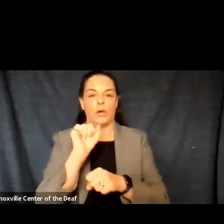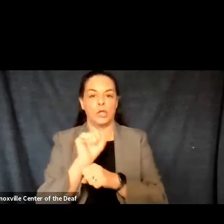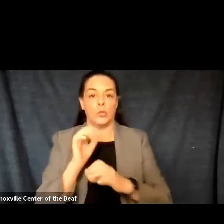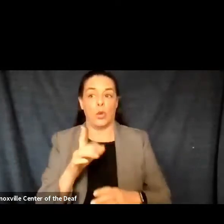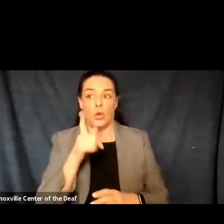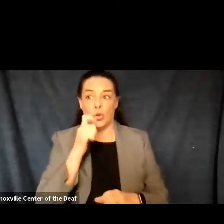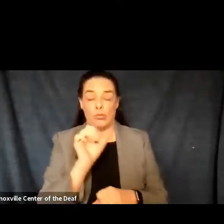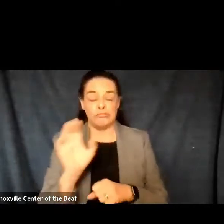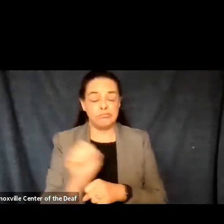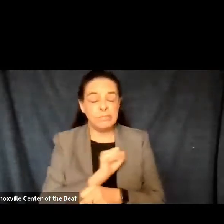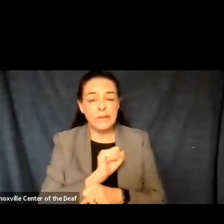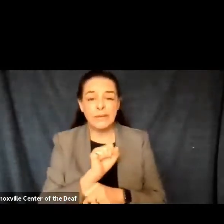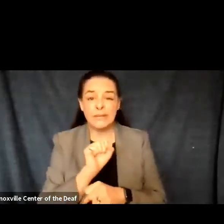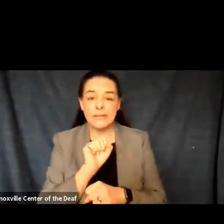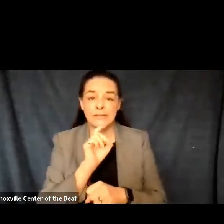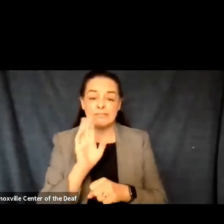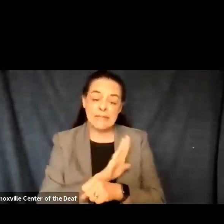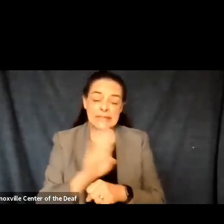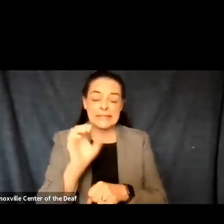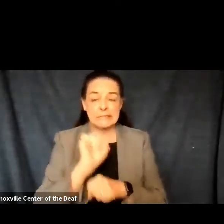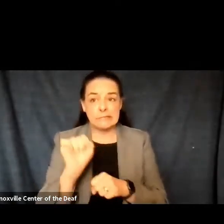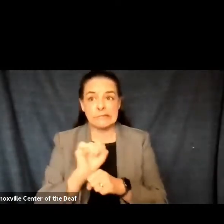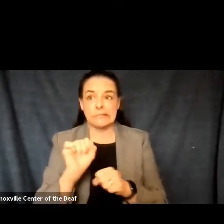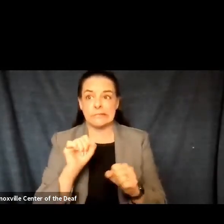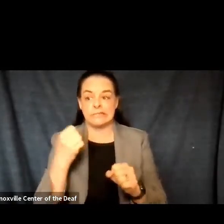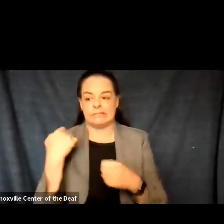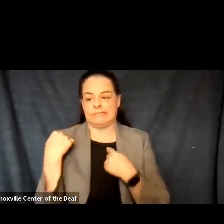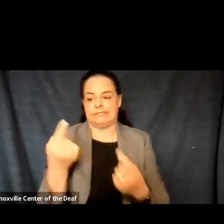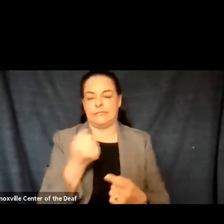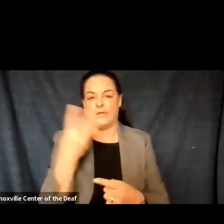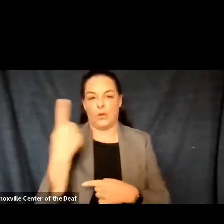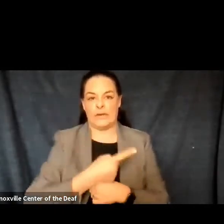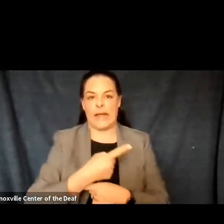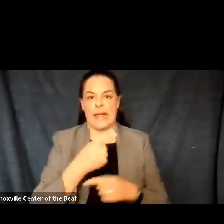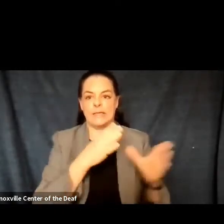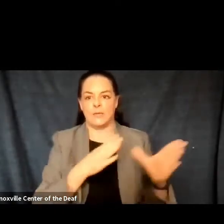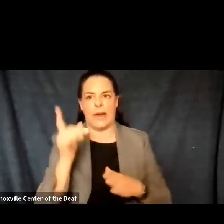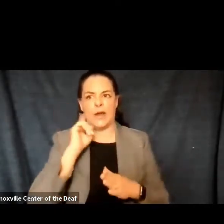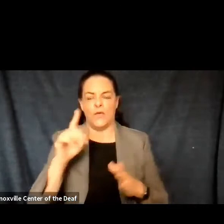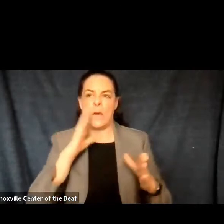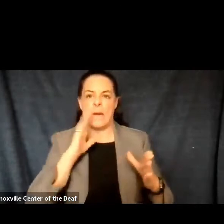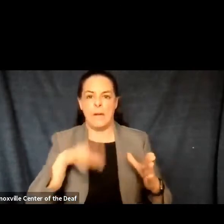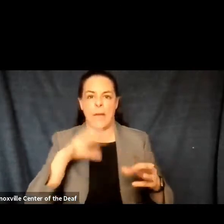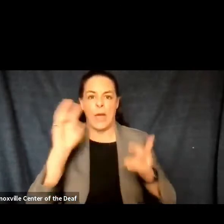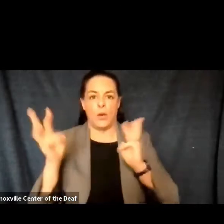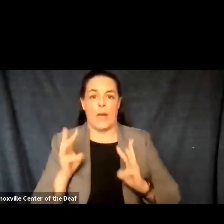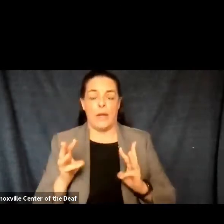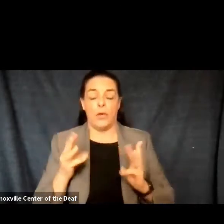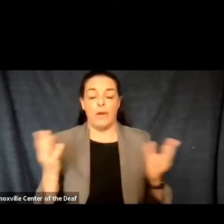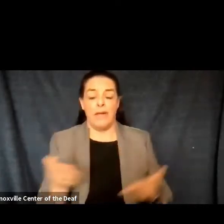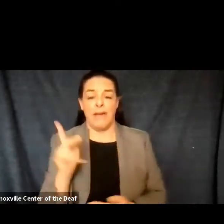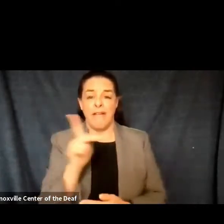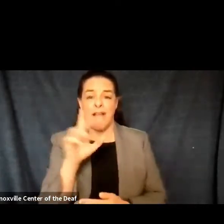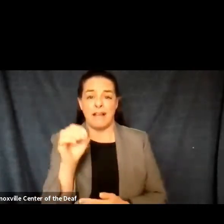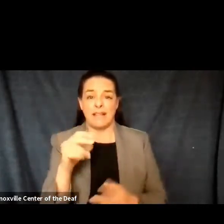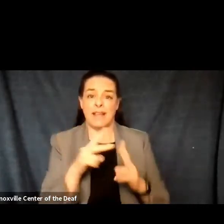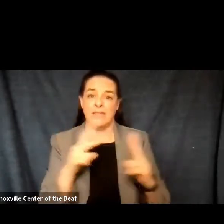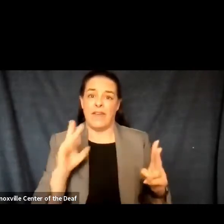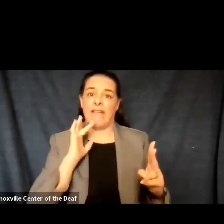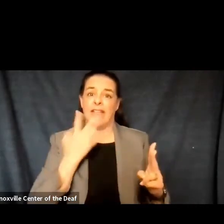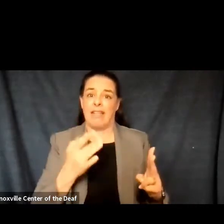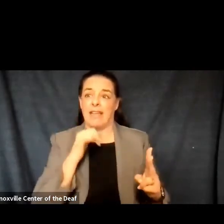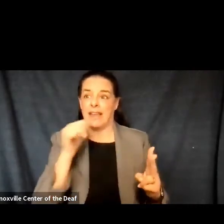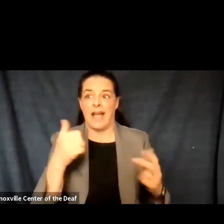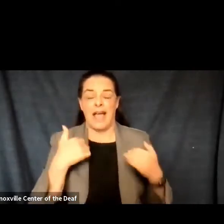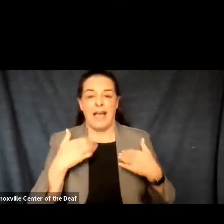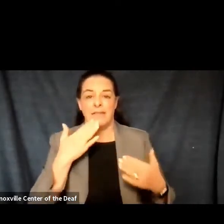past few days preparing for inclement weather. We have been very fortunate in Knox County to not receive the severe weather that others across the